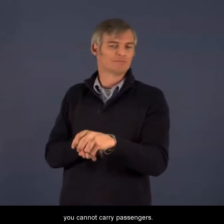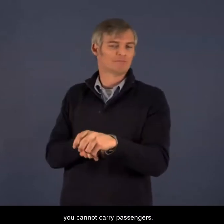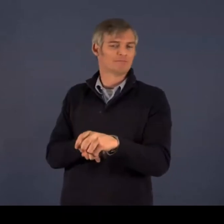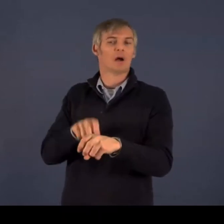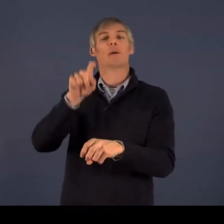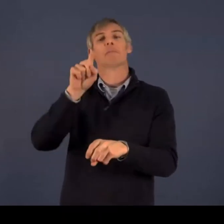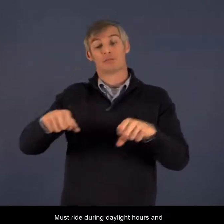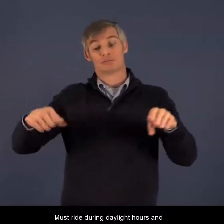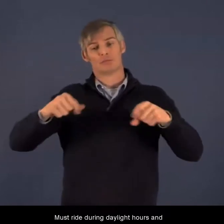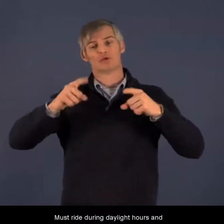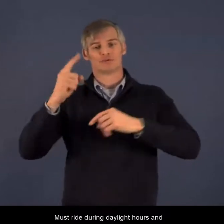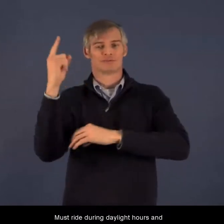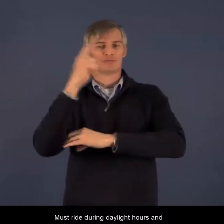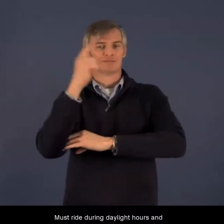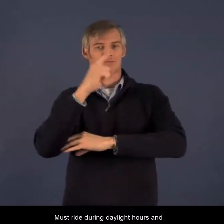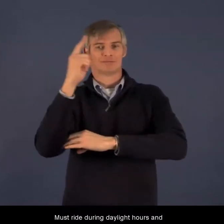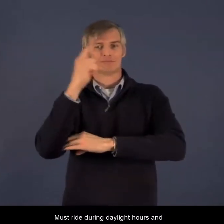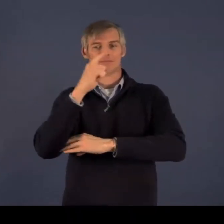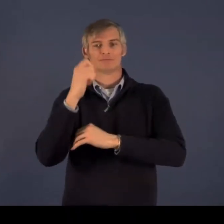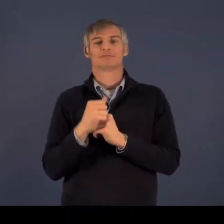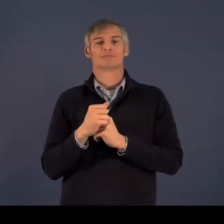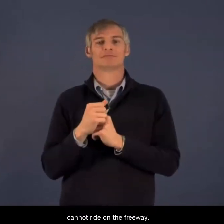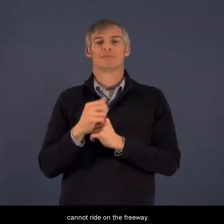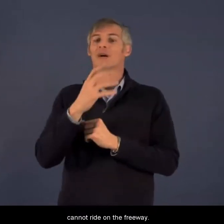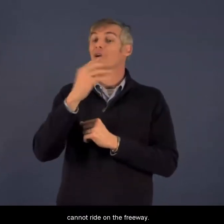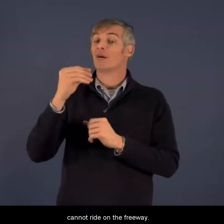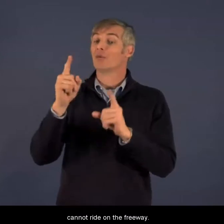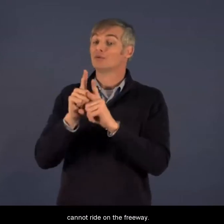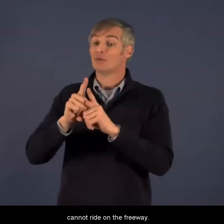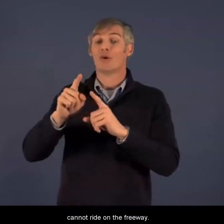passengers, must ride during daylight hours, and cannot ride on the freeway.